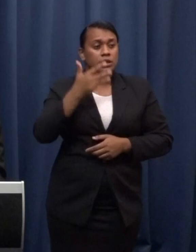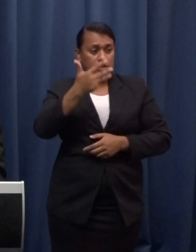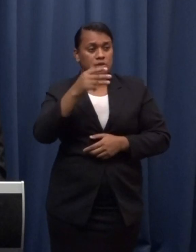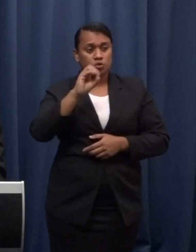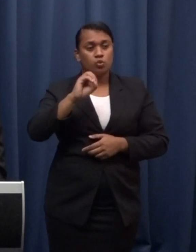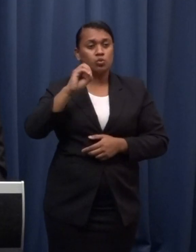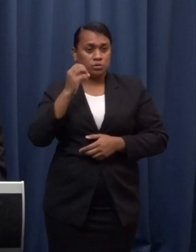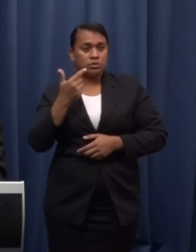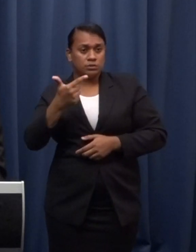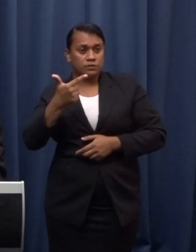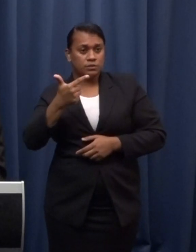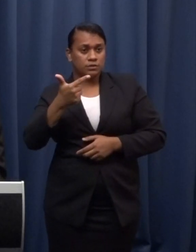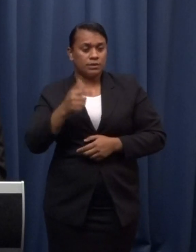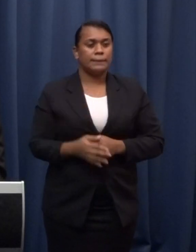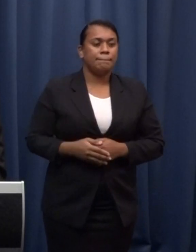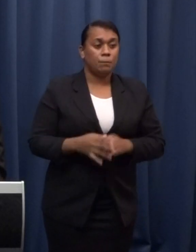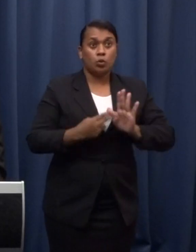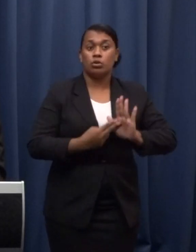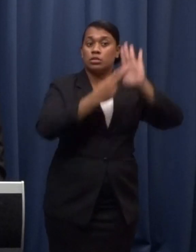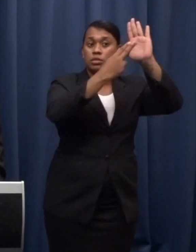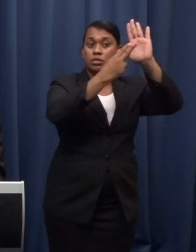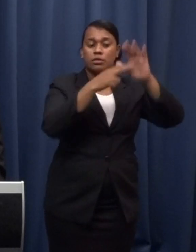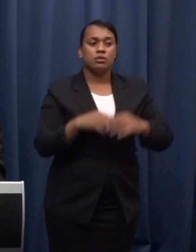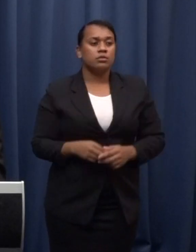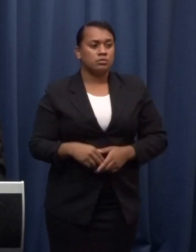221-9907. And in the Northern Division, call